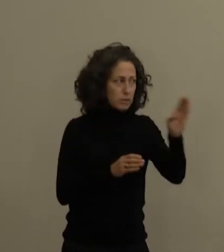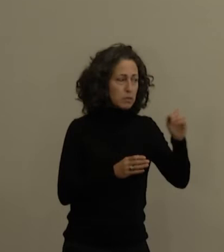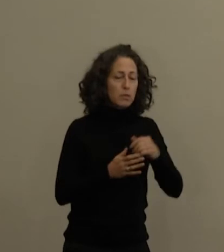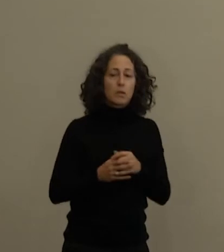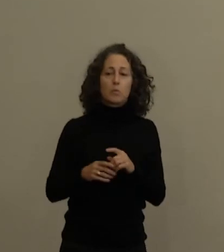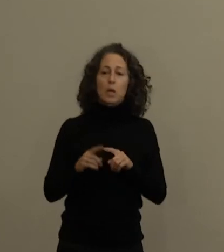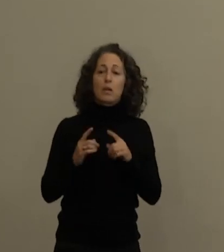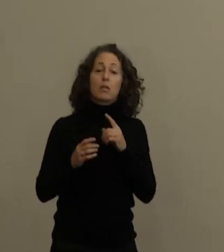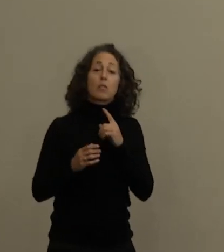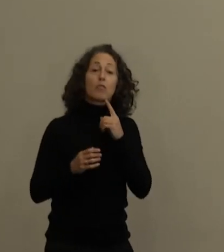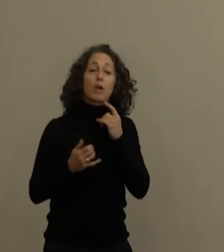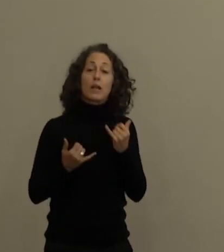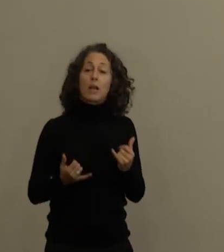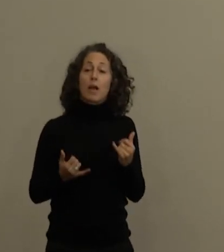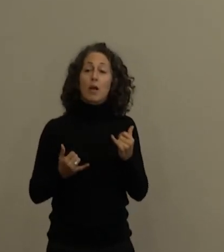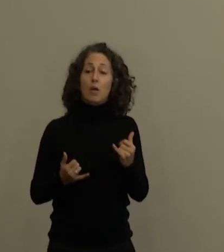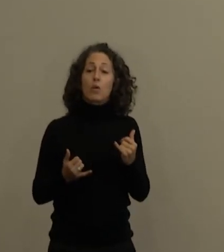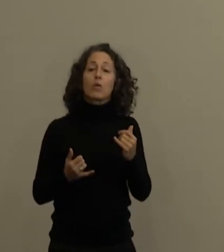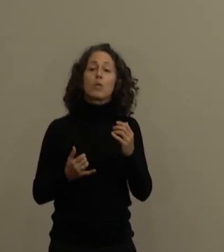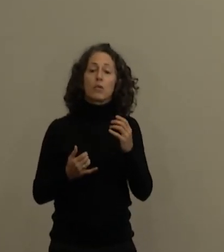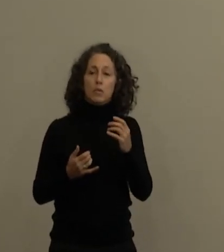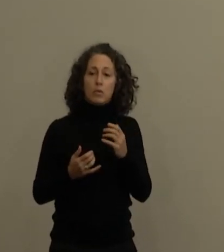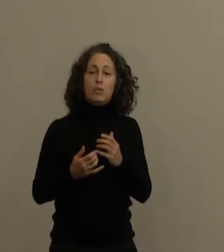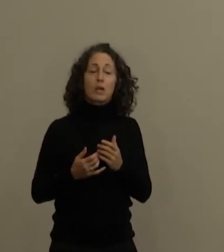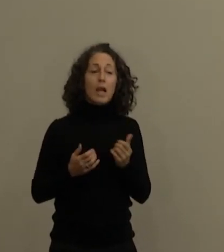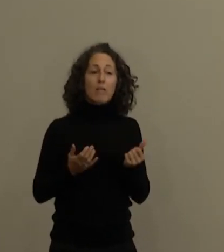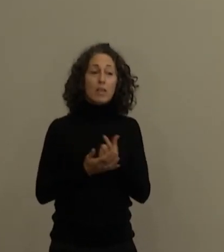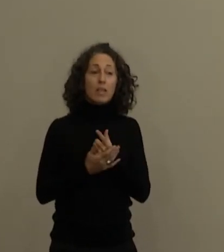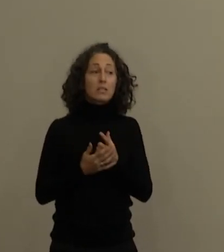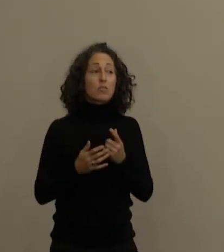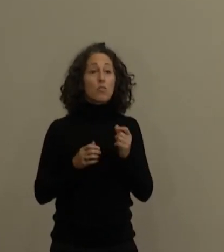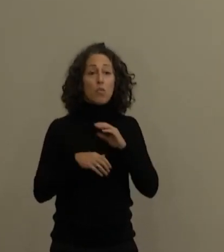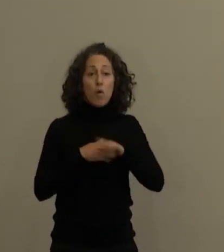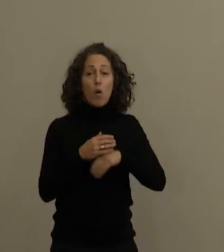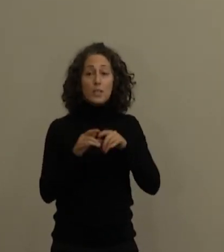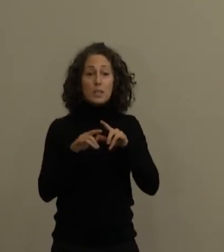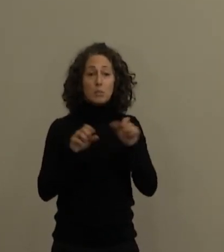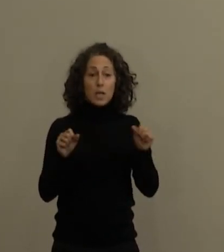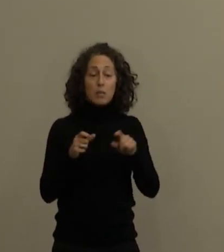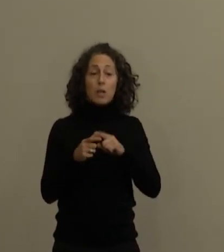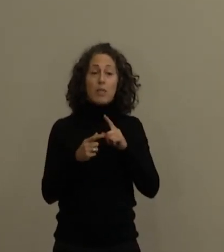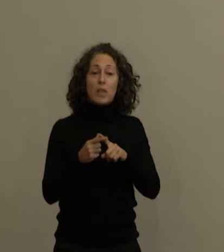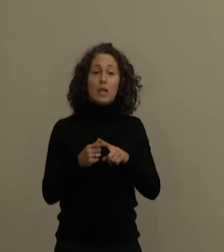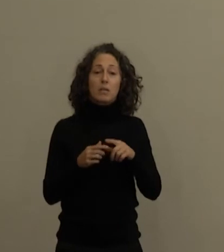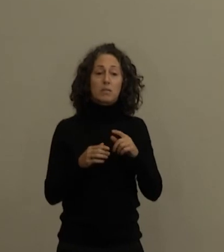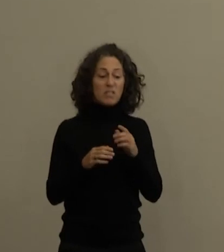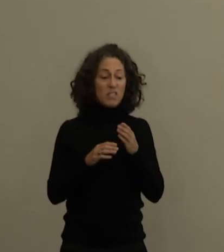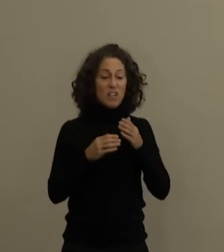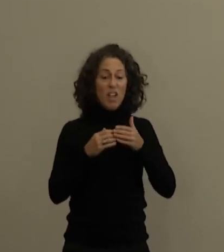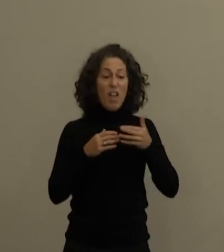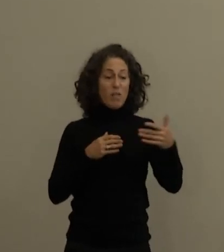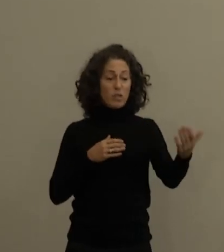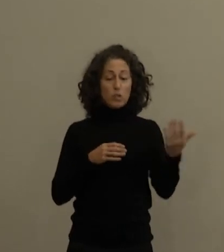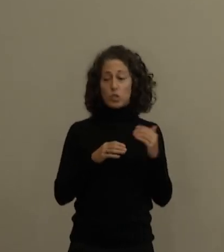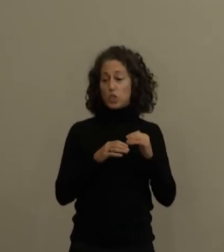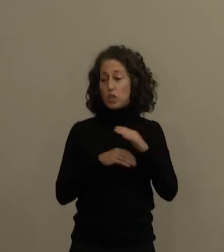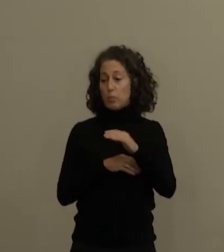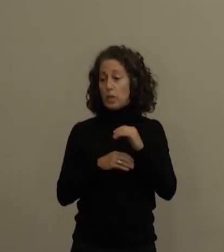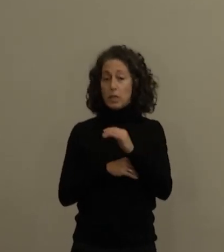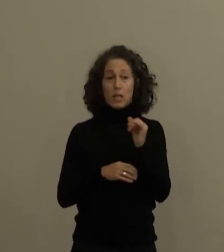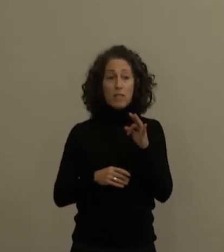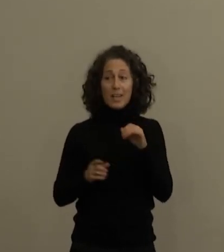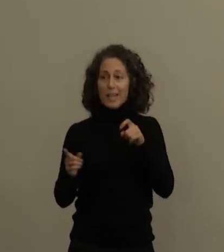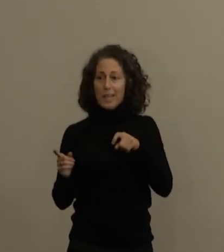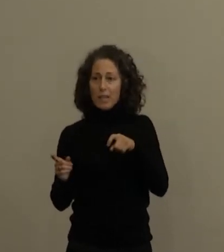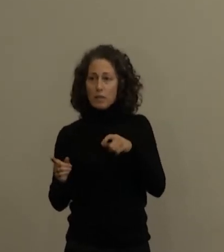shipment is going to be pushed out all at once. After that, the shipments might be based on what the need is when they're ready to receive the